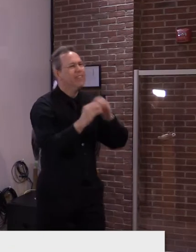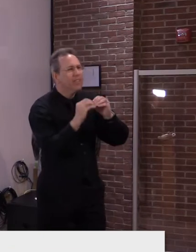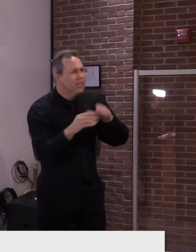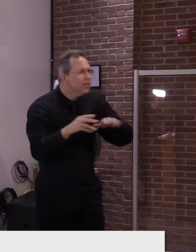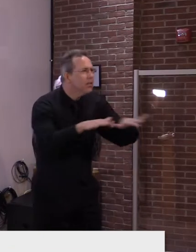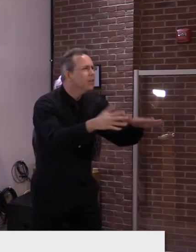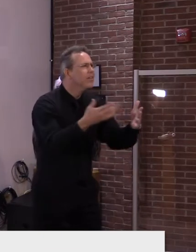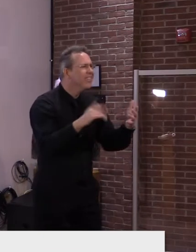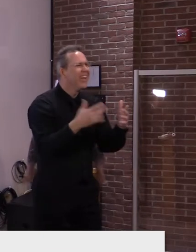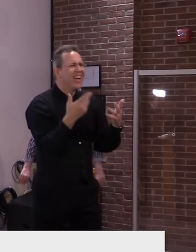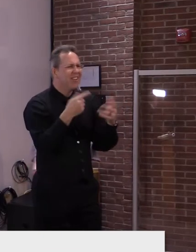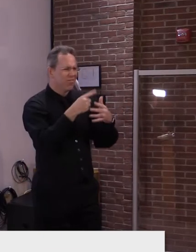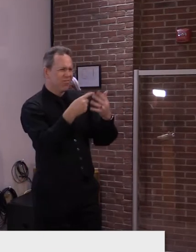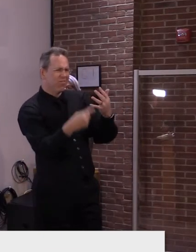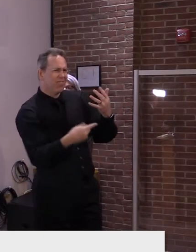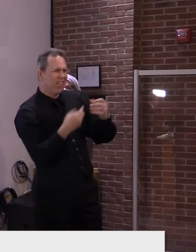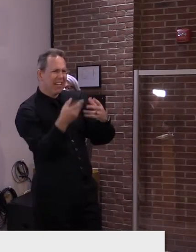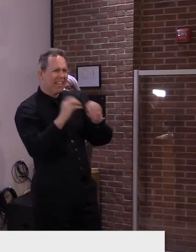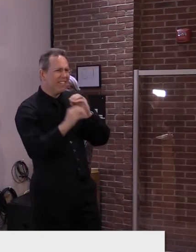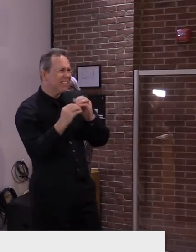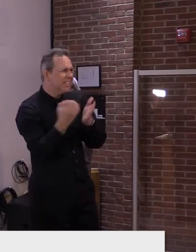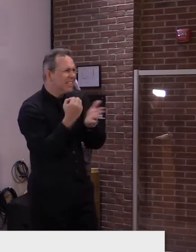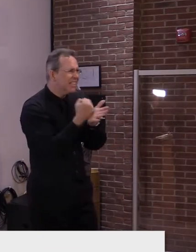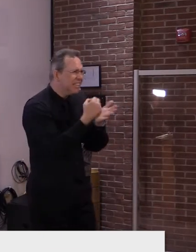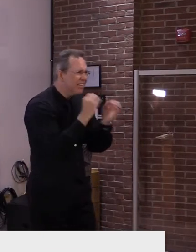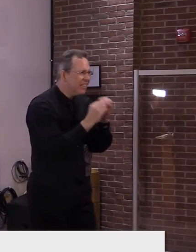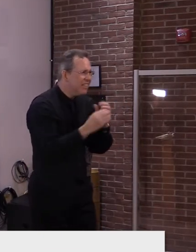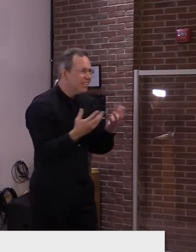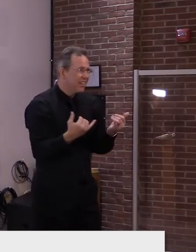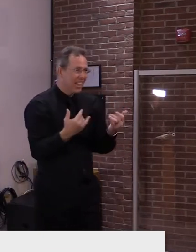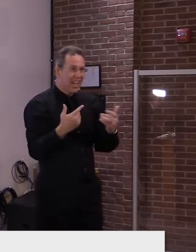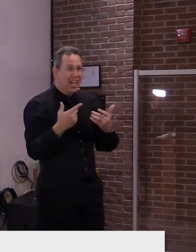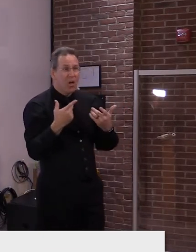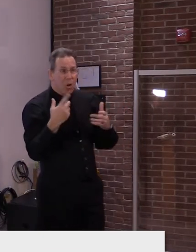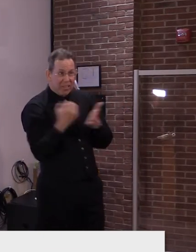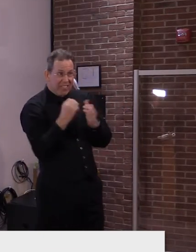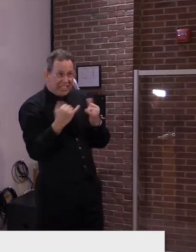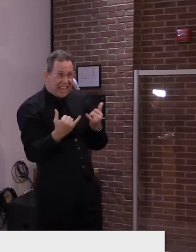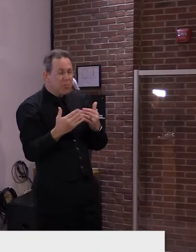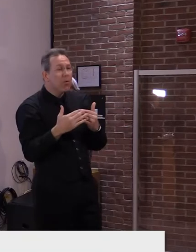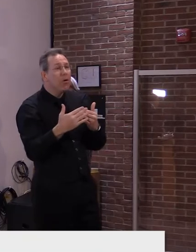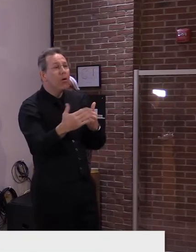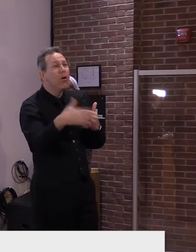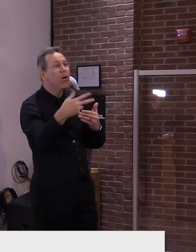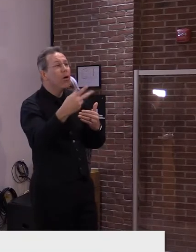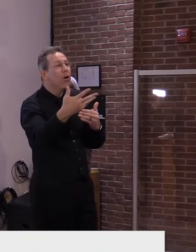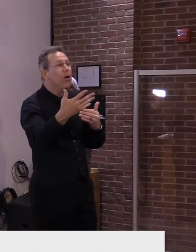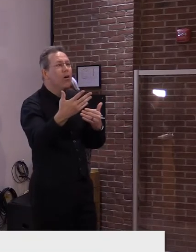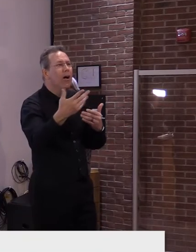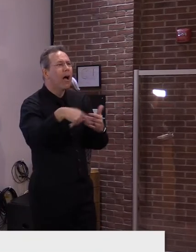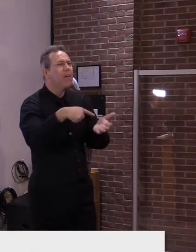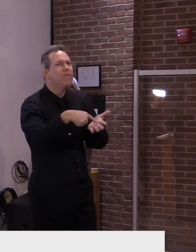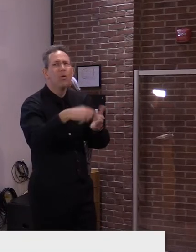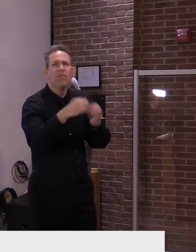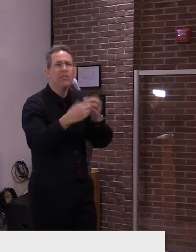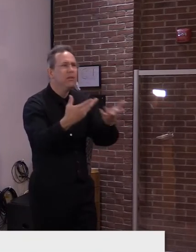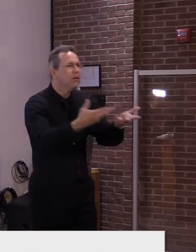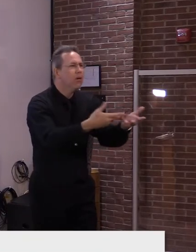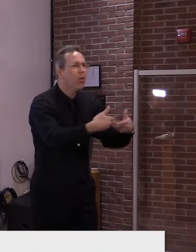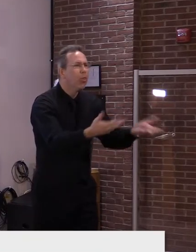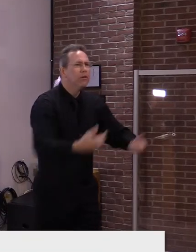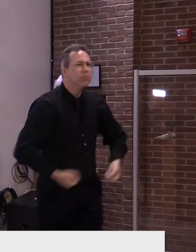something in the future. So that's where I've been talking about this since my budget came out. Now,